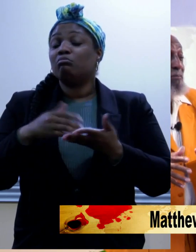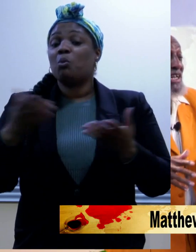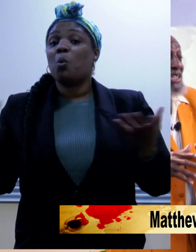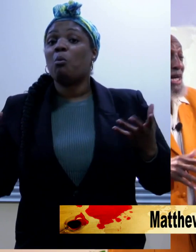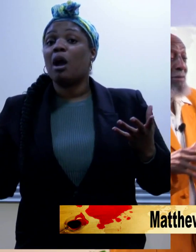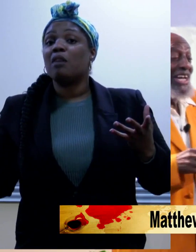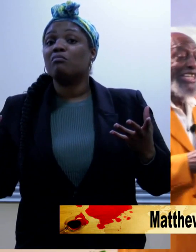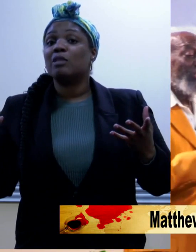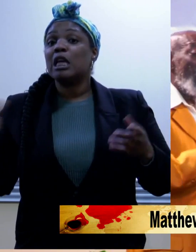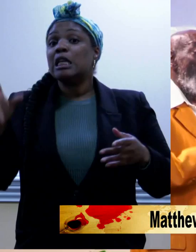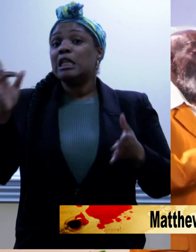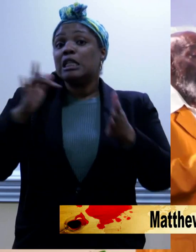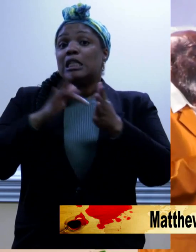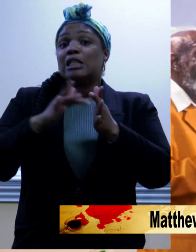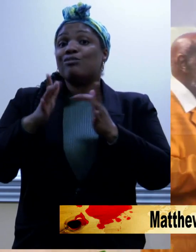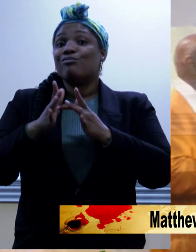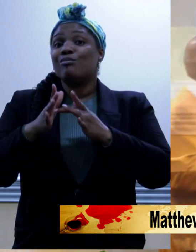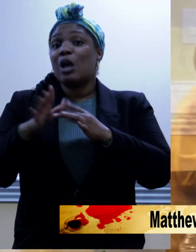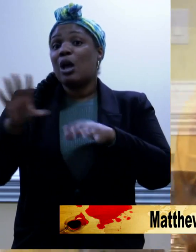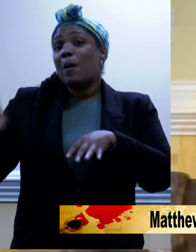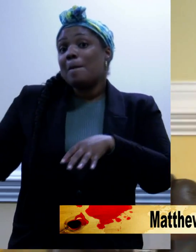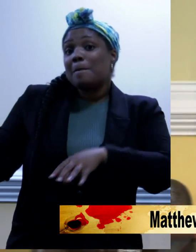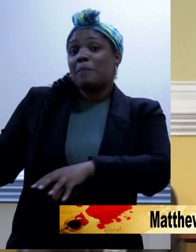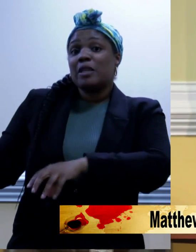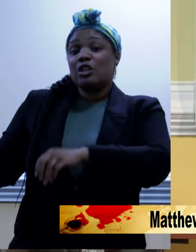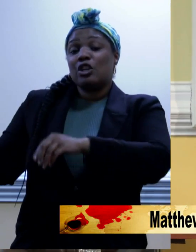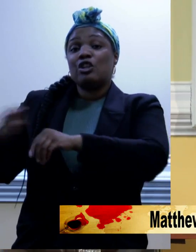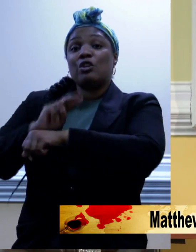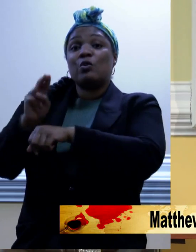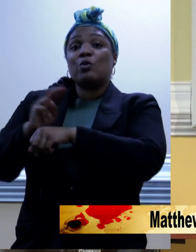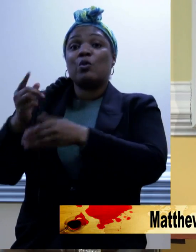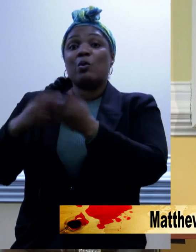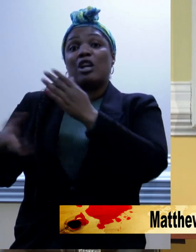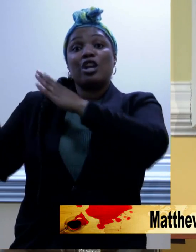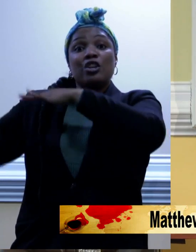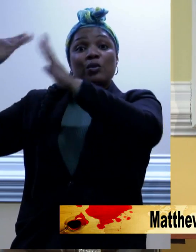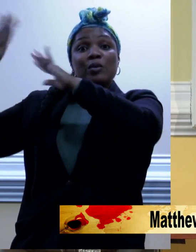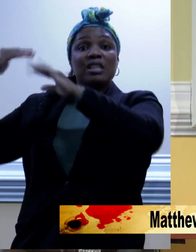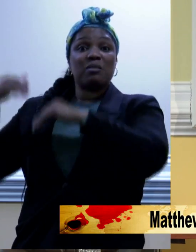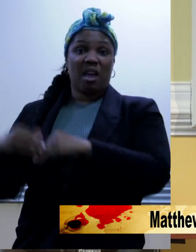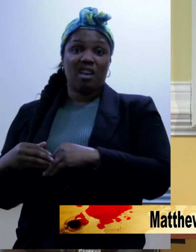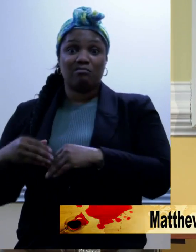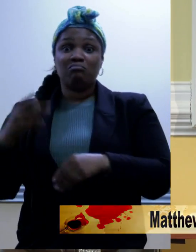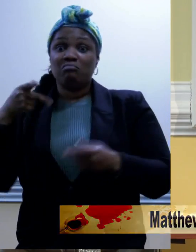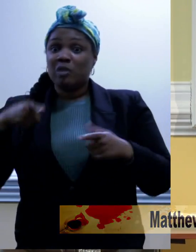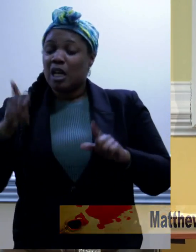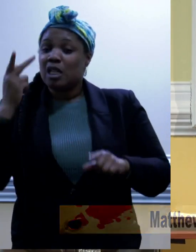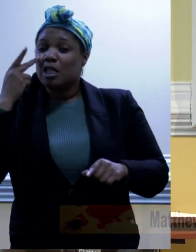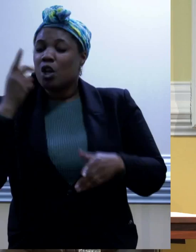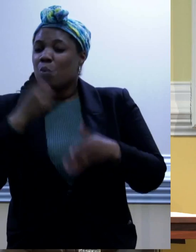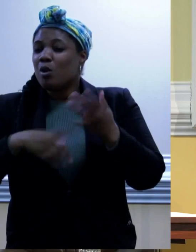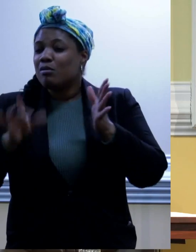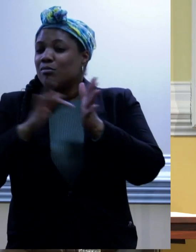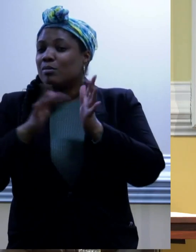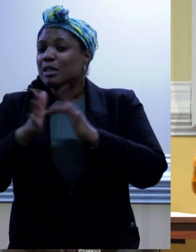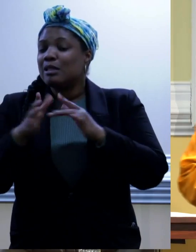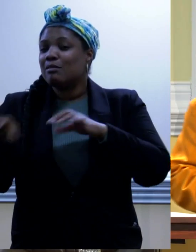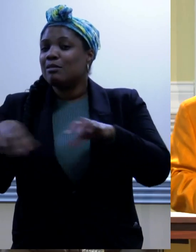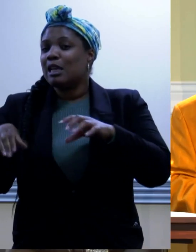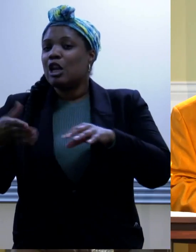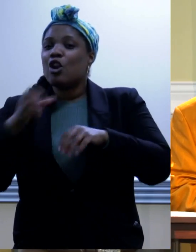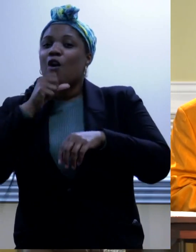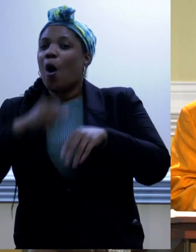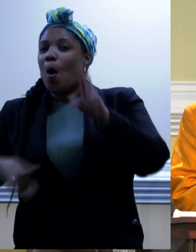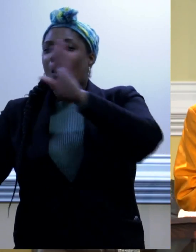He picked up his old tools. Let's go and find out what his whole old tools are. Let's go